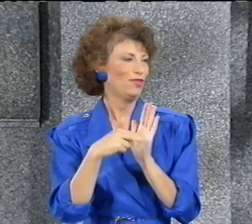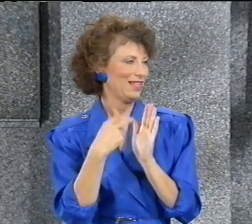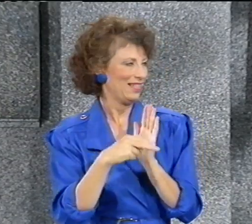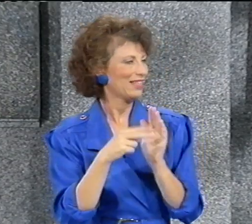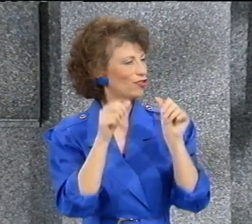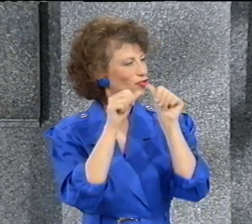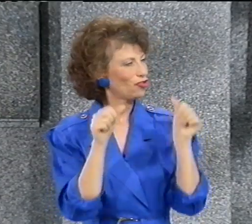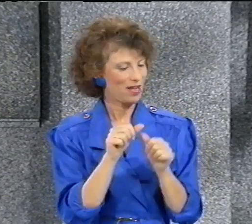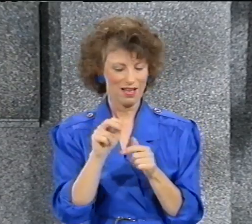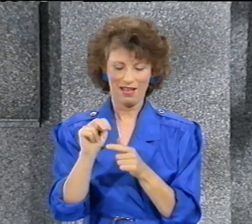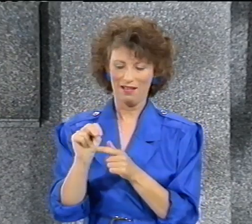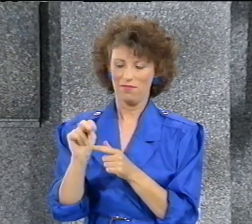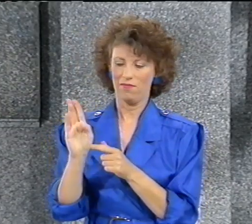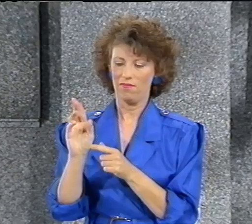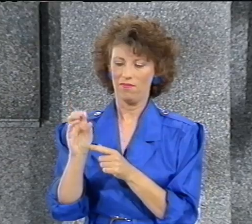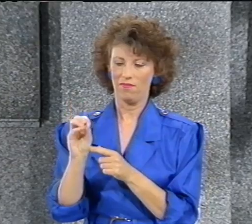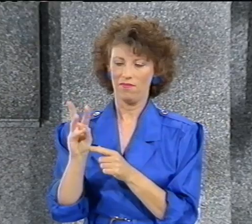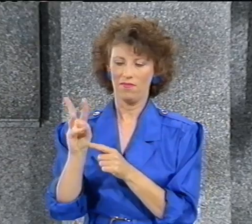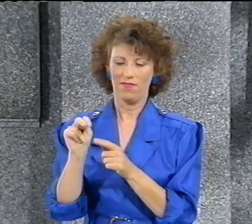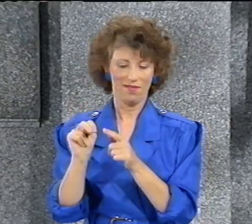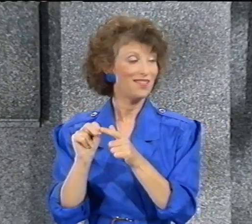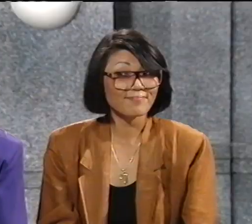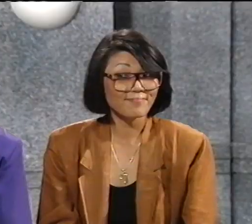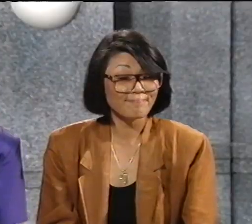There's more shape here, and it's much easier to read.